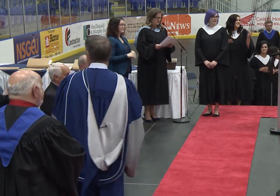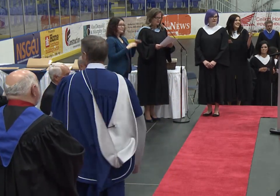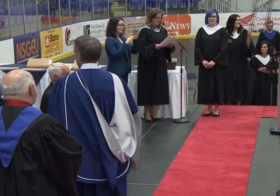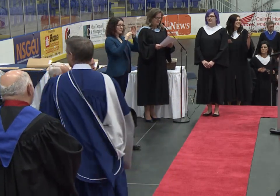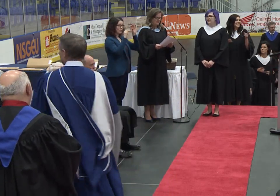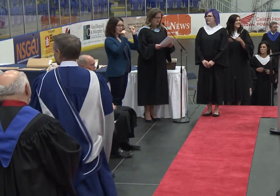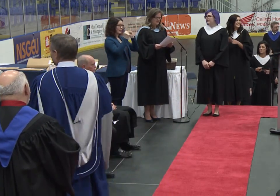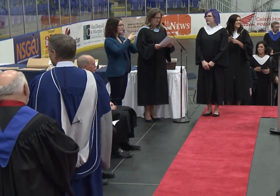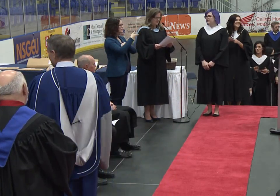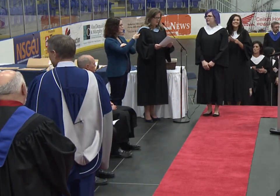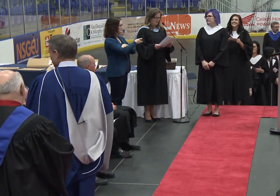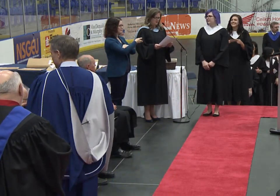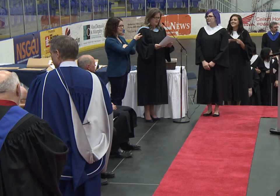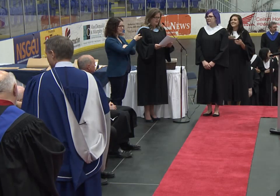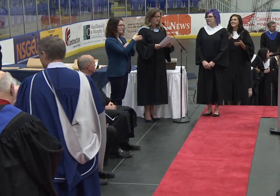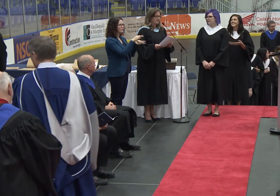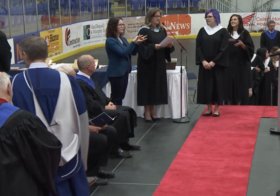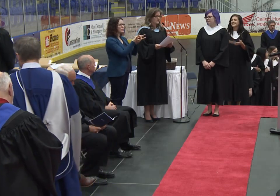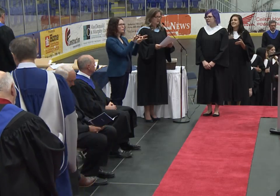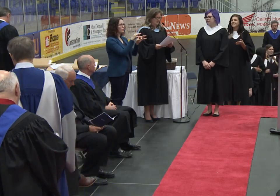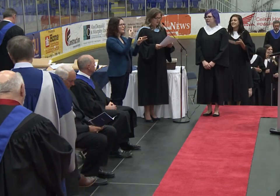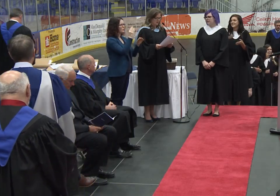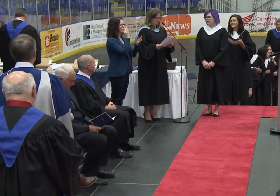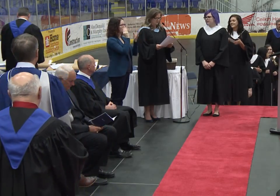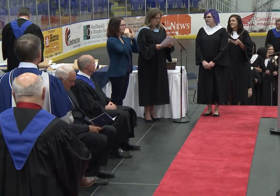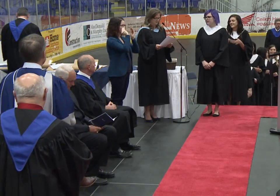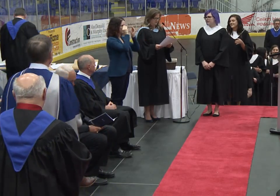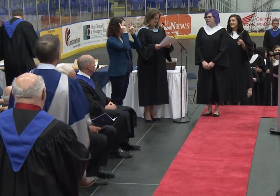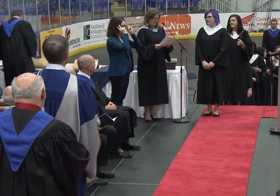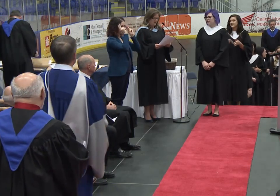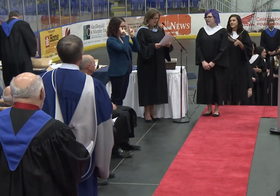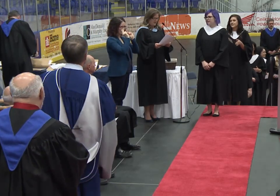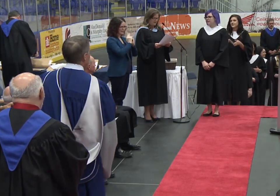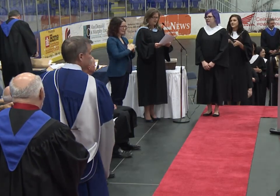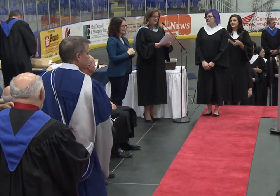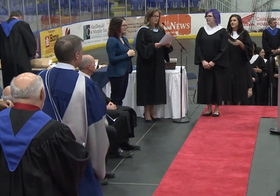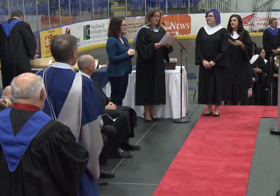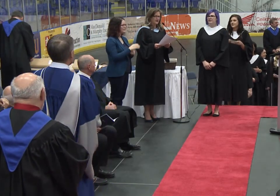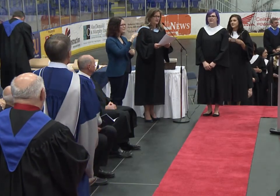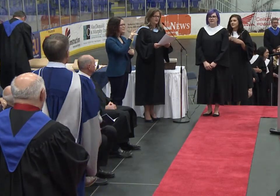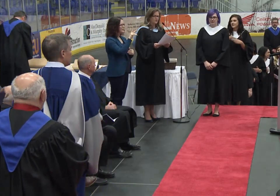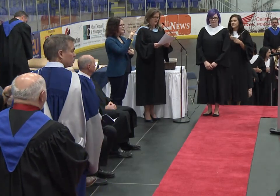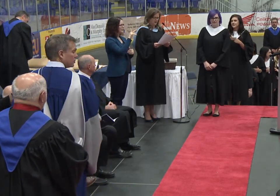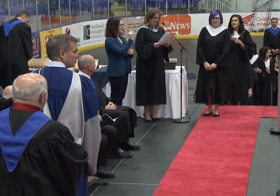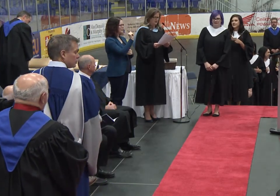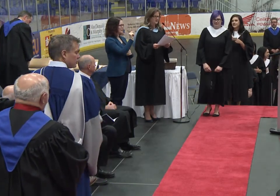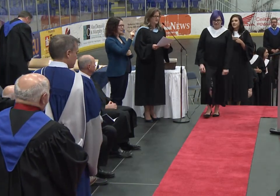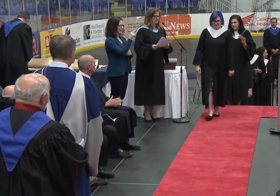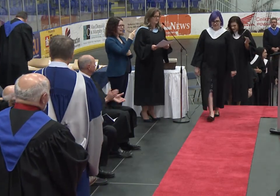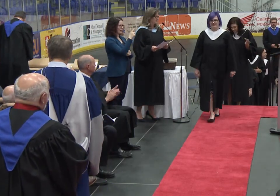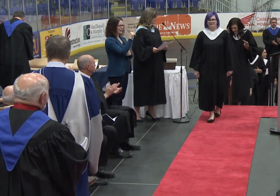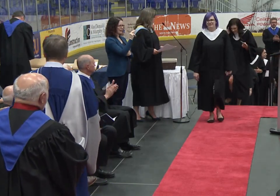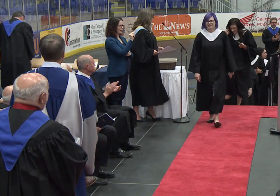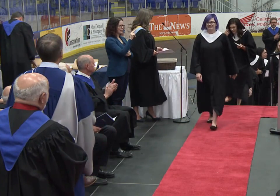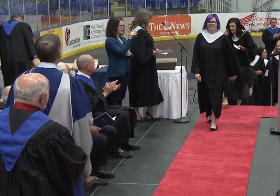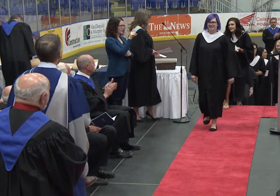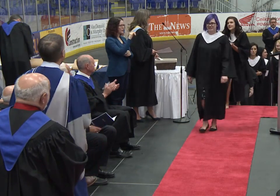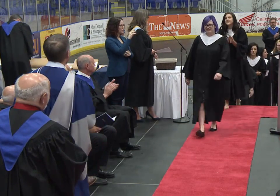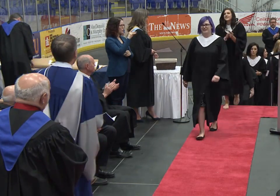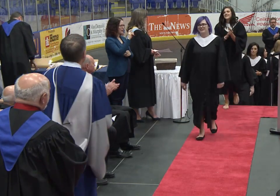Mr. President, the candidates for the diploma in cosmetology. Kathleen Dwyer with honors.